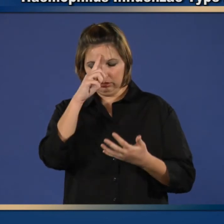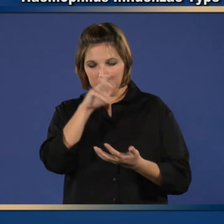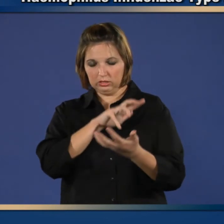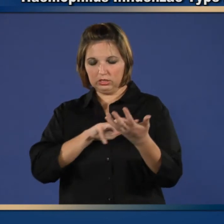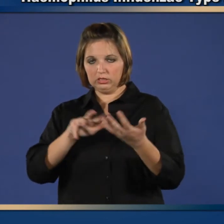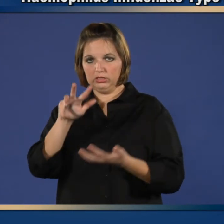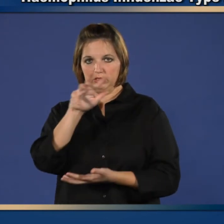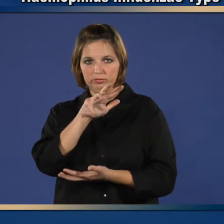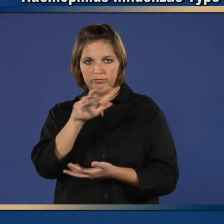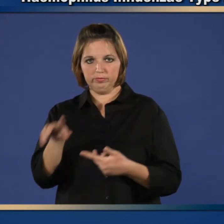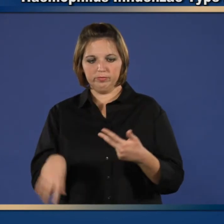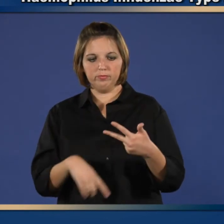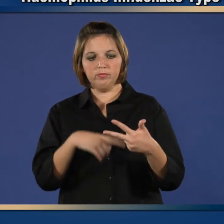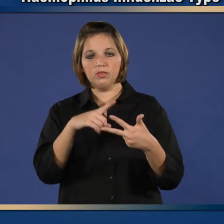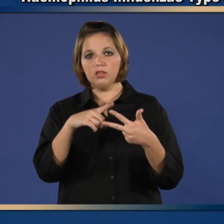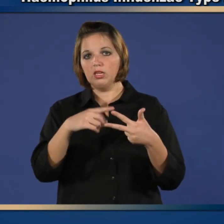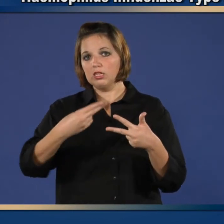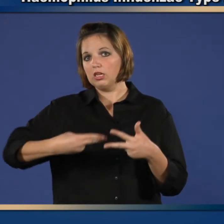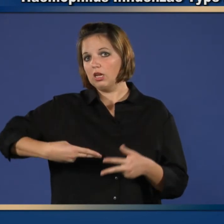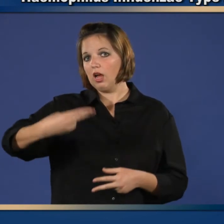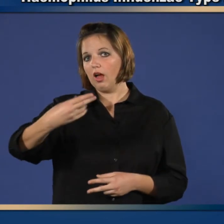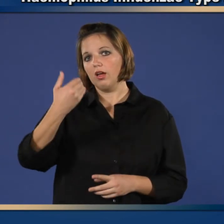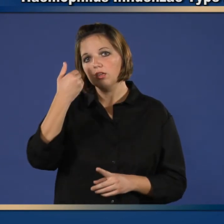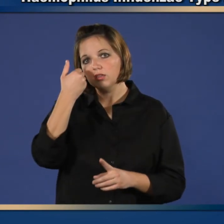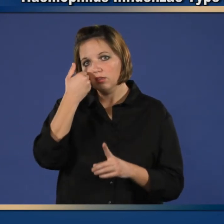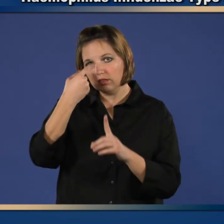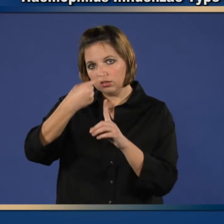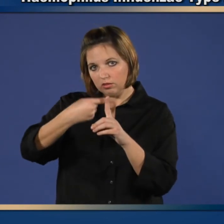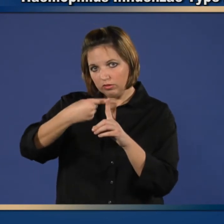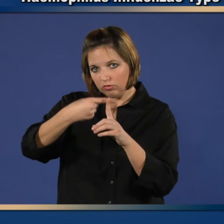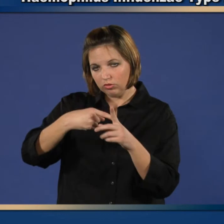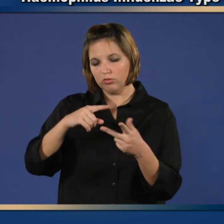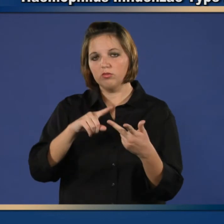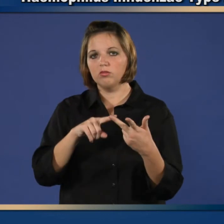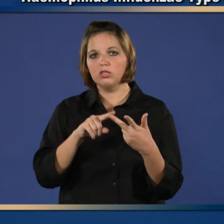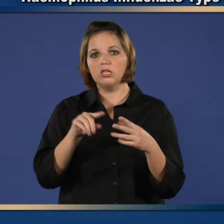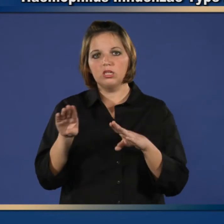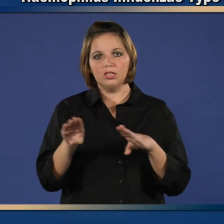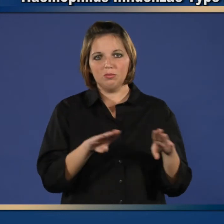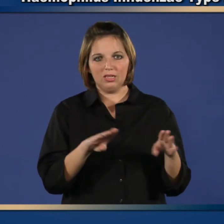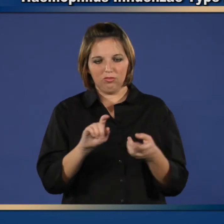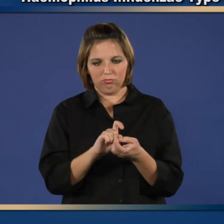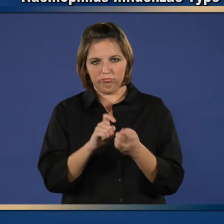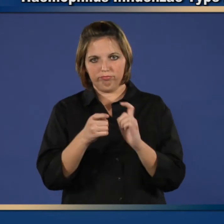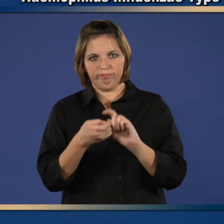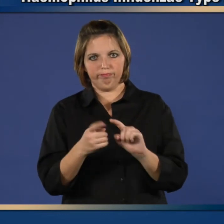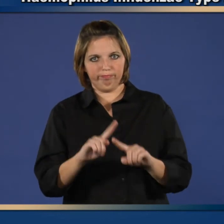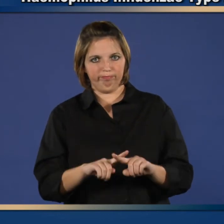within a few minutes to a few hours after the shot.